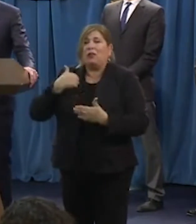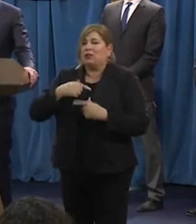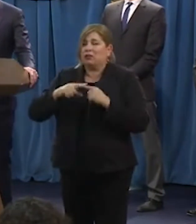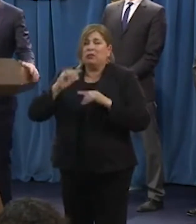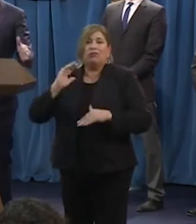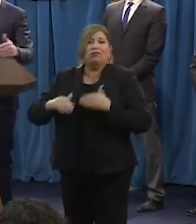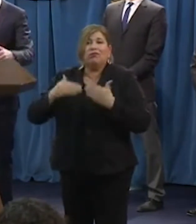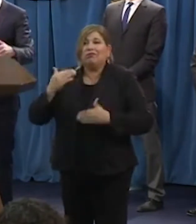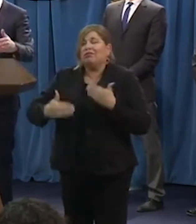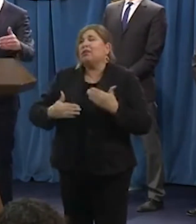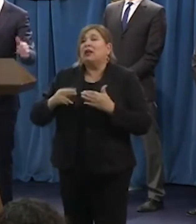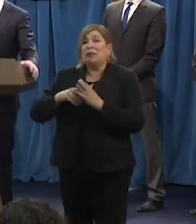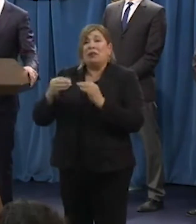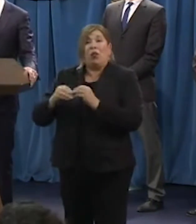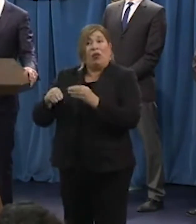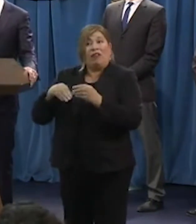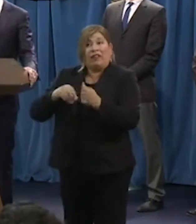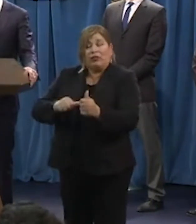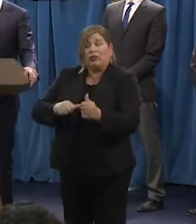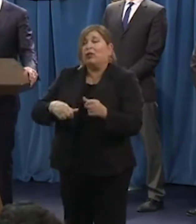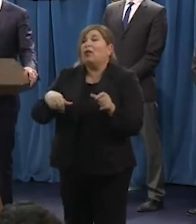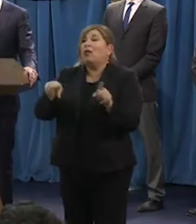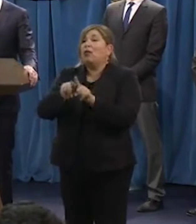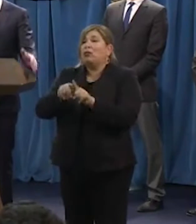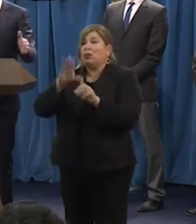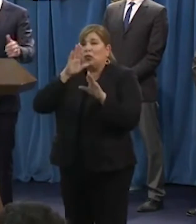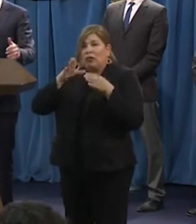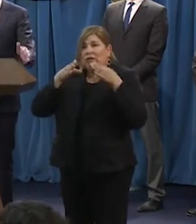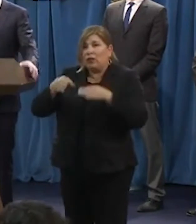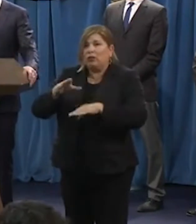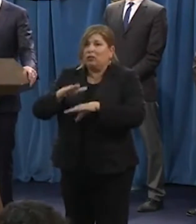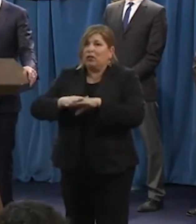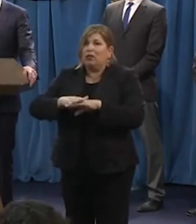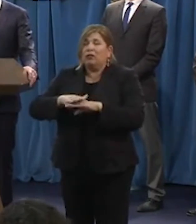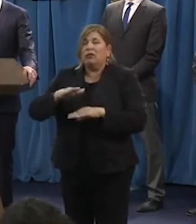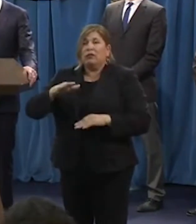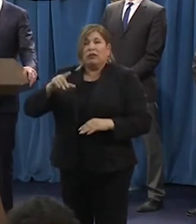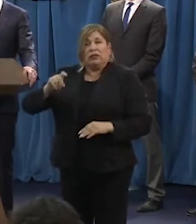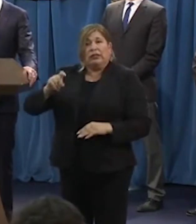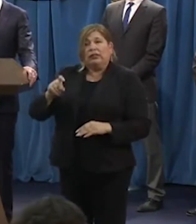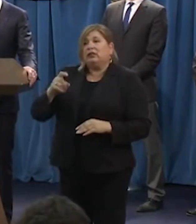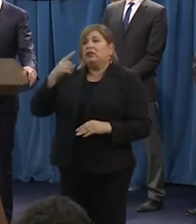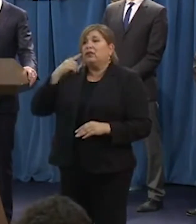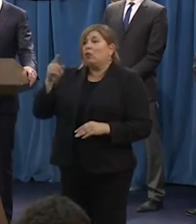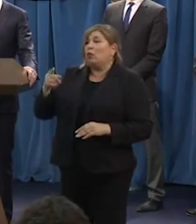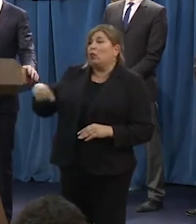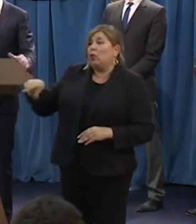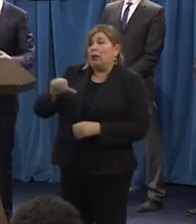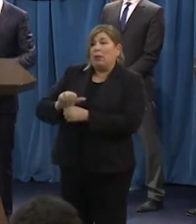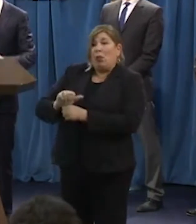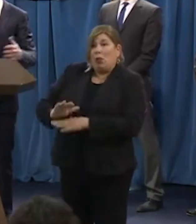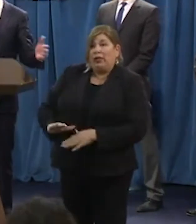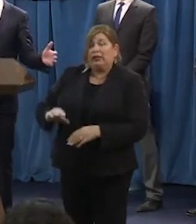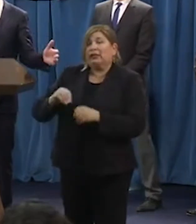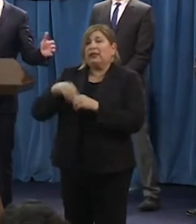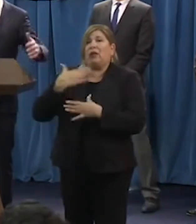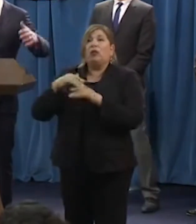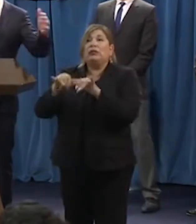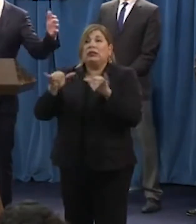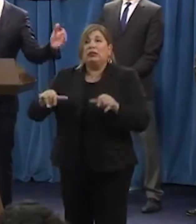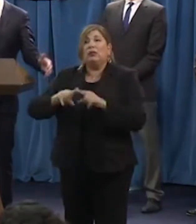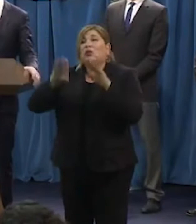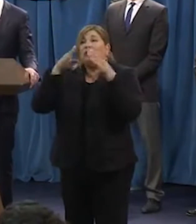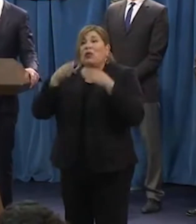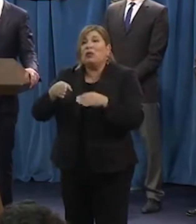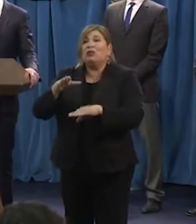only on efficiency but also focus on addressing the needs of our frontline employees throughout our system to focus